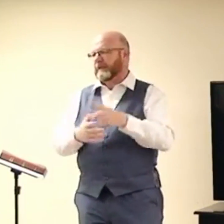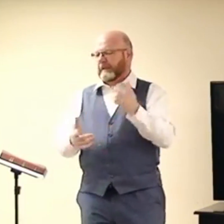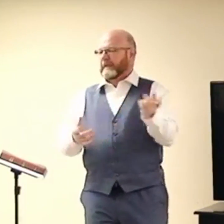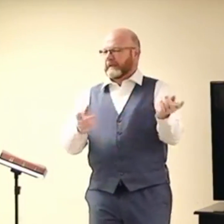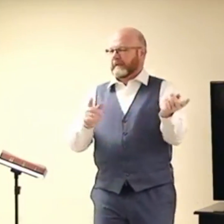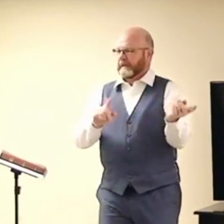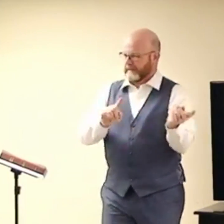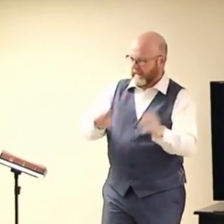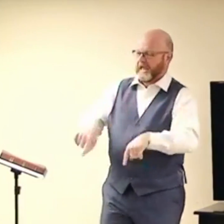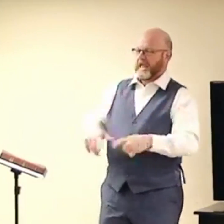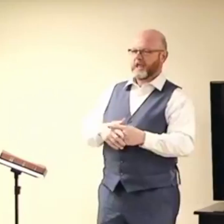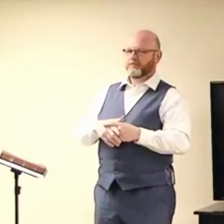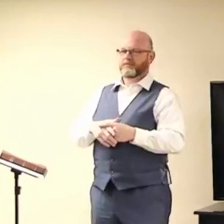a youth pastor.